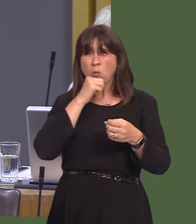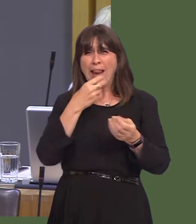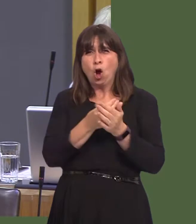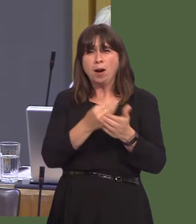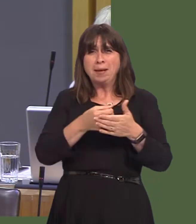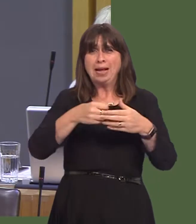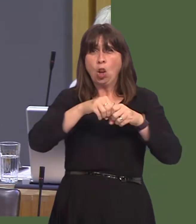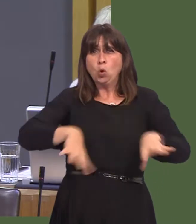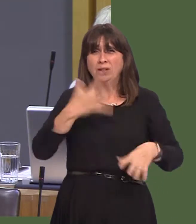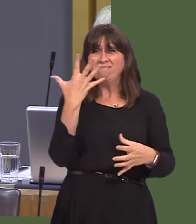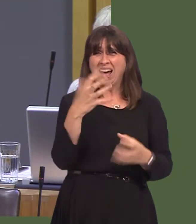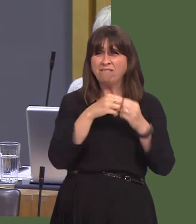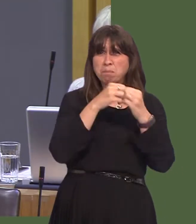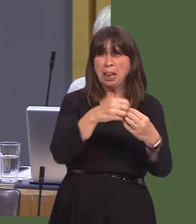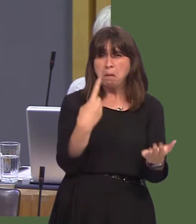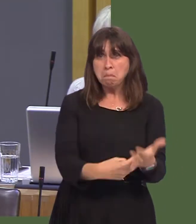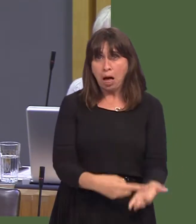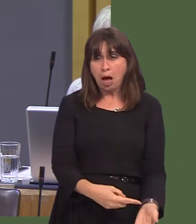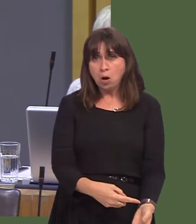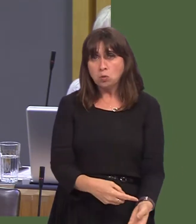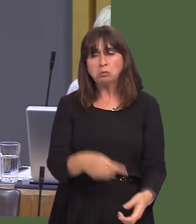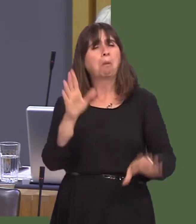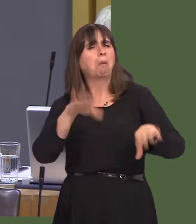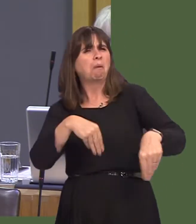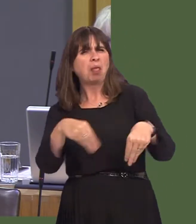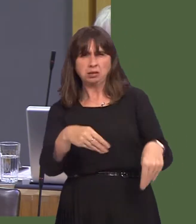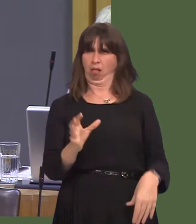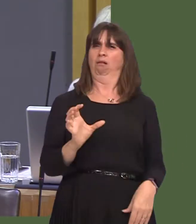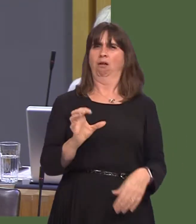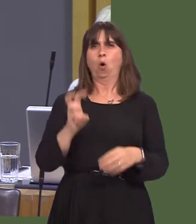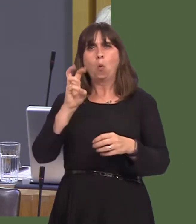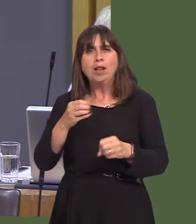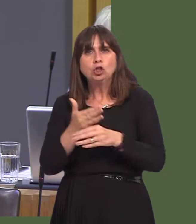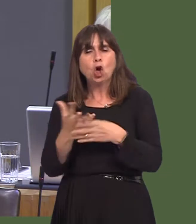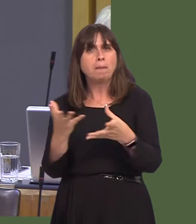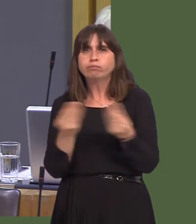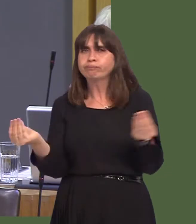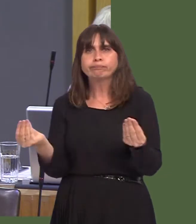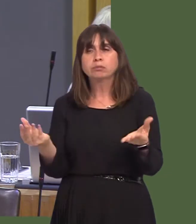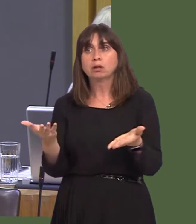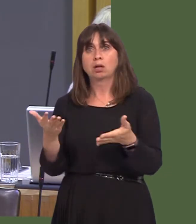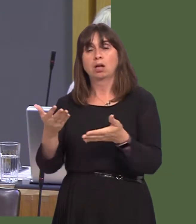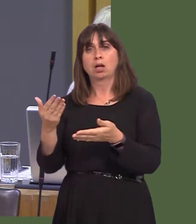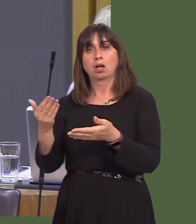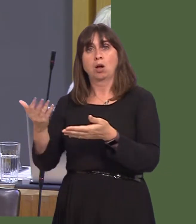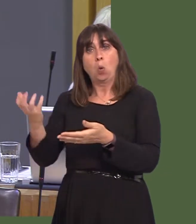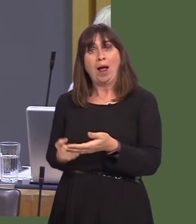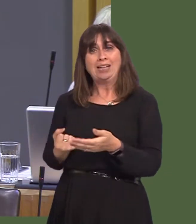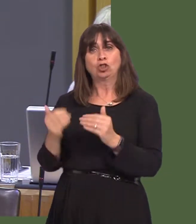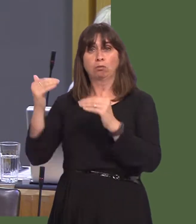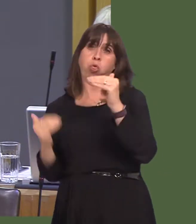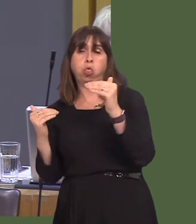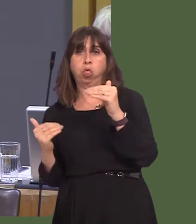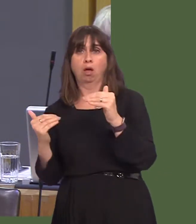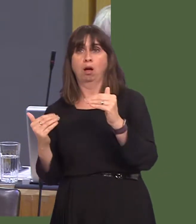the Welsh economy. There's nothing flexible about Welsh jobs and wages disappearing and never